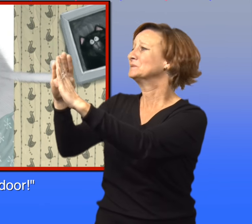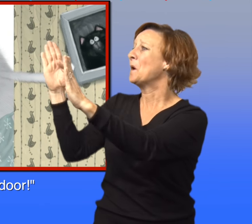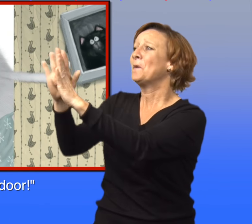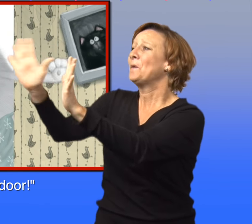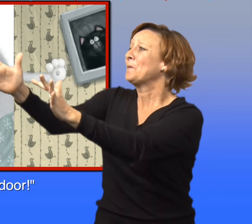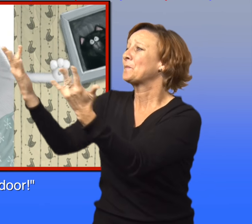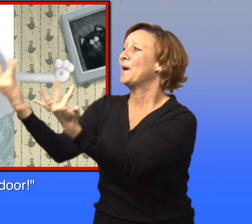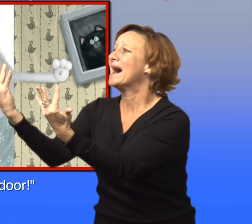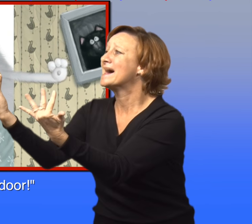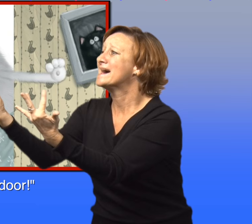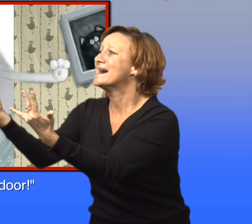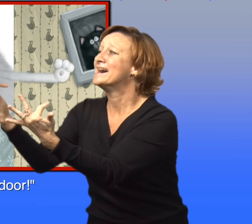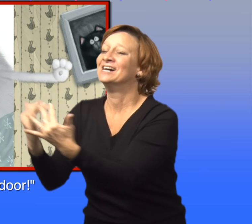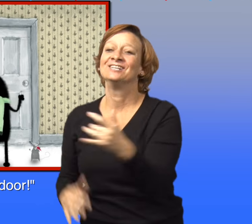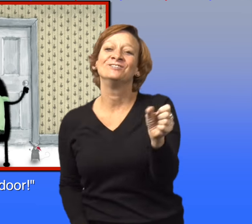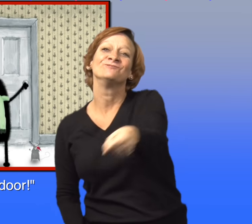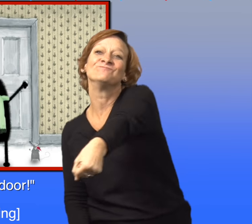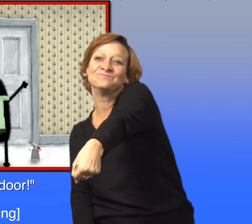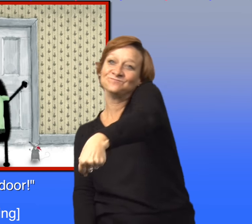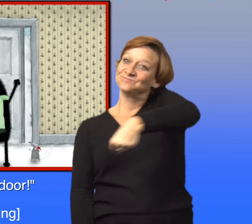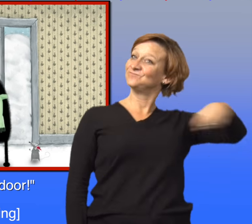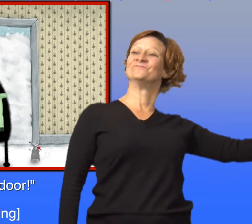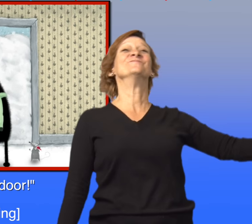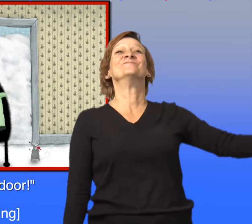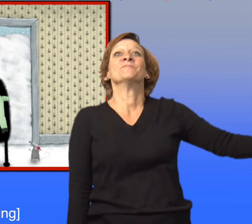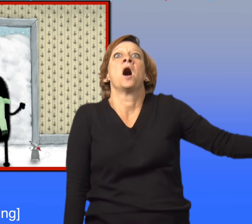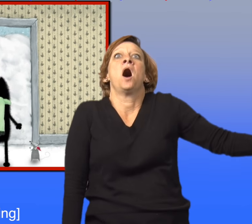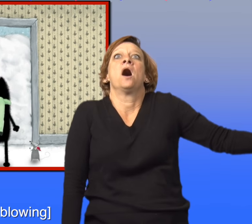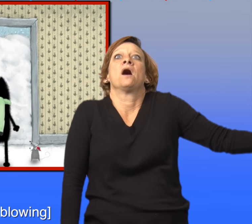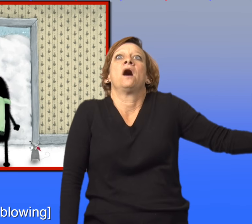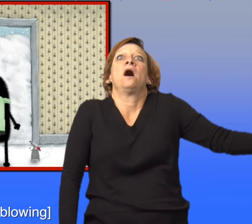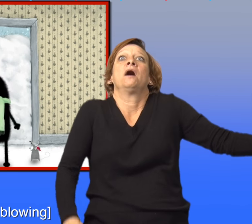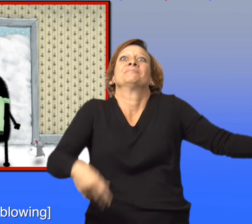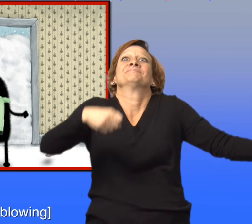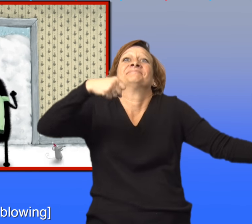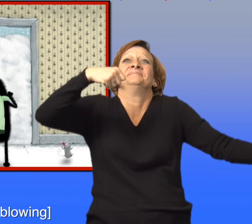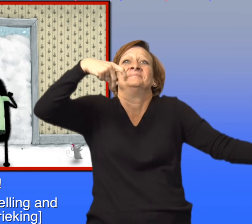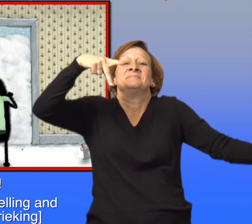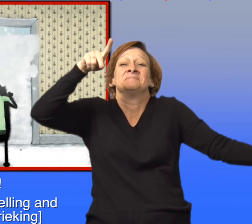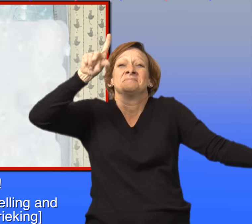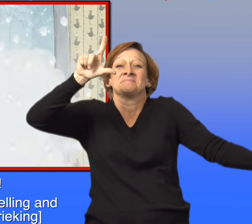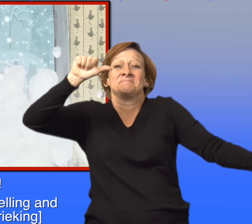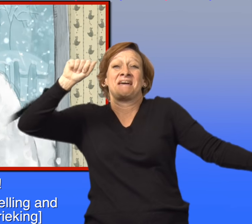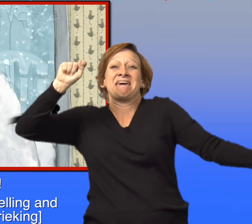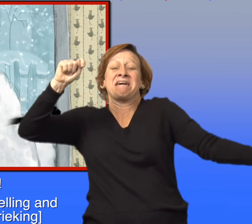called. Don't open the door! Oh!